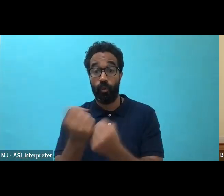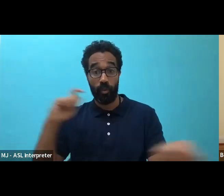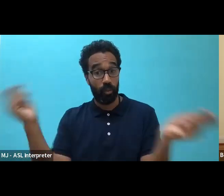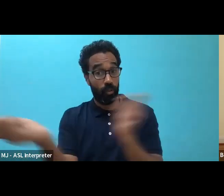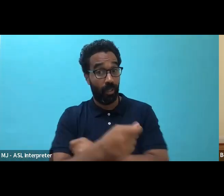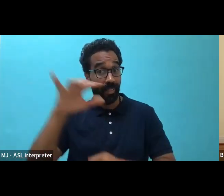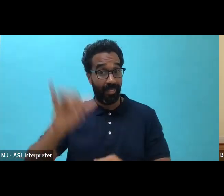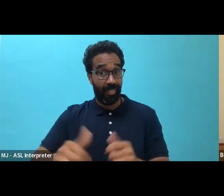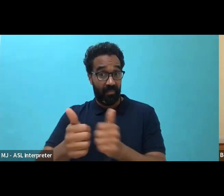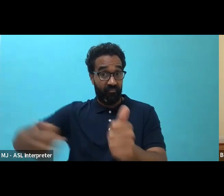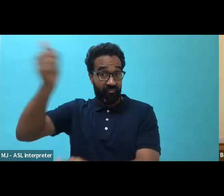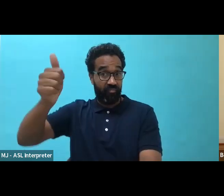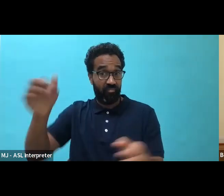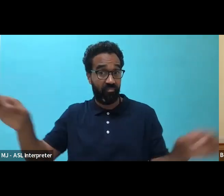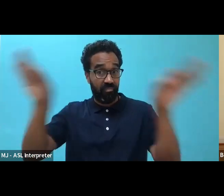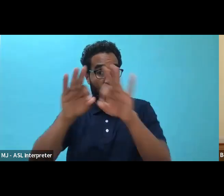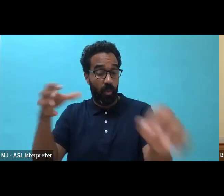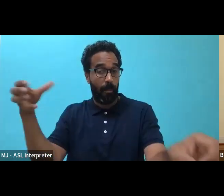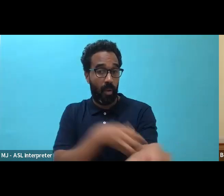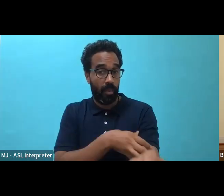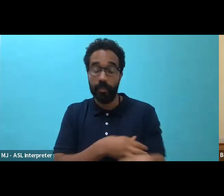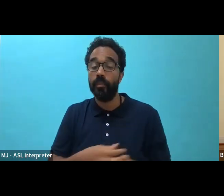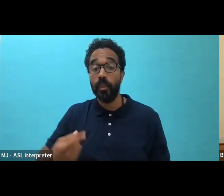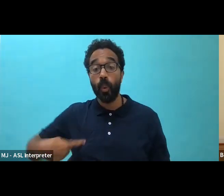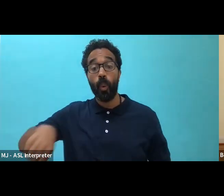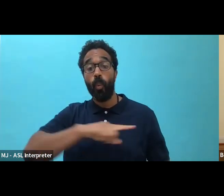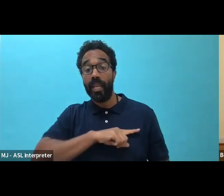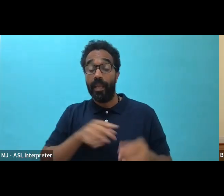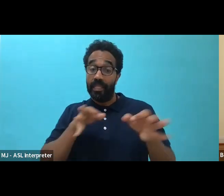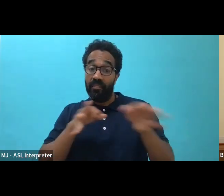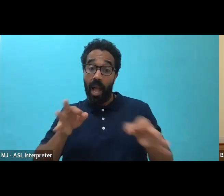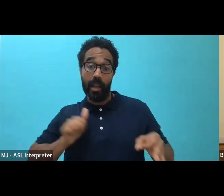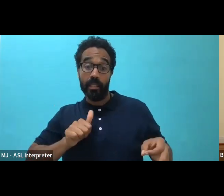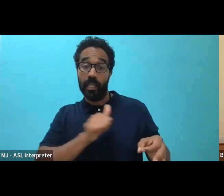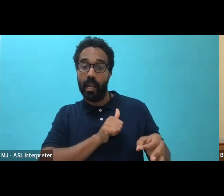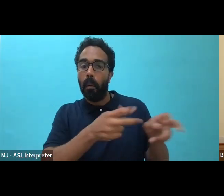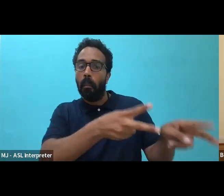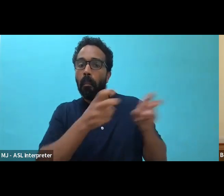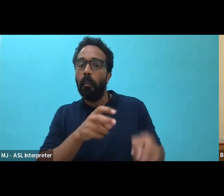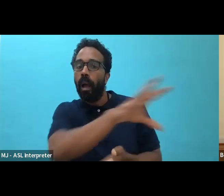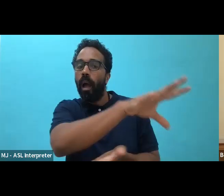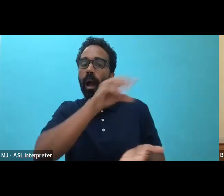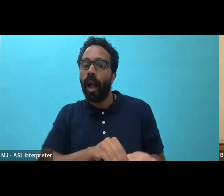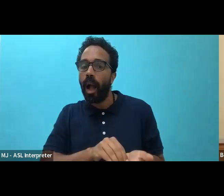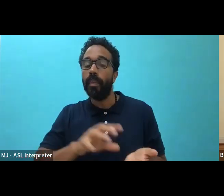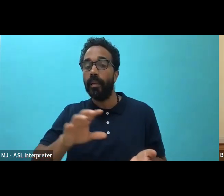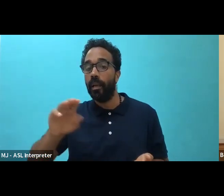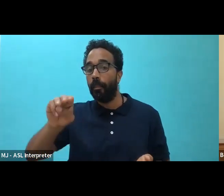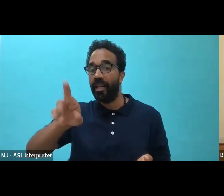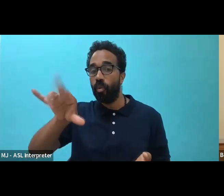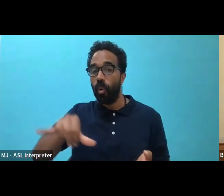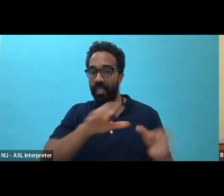We have redefined ourselves more like a minority group more in need of civil rights